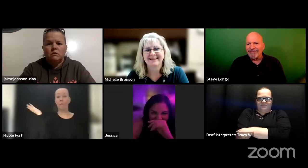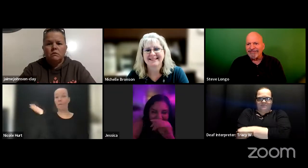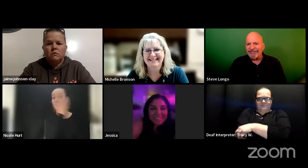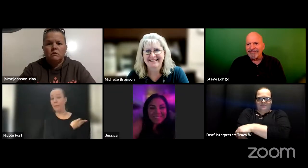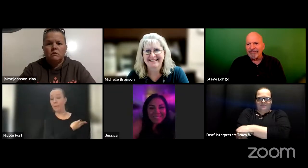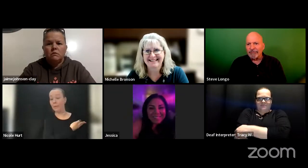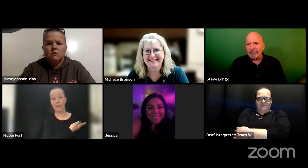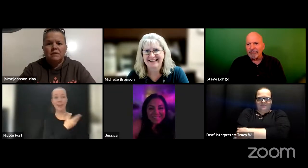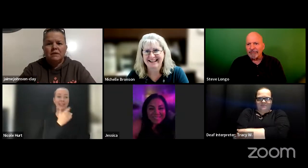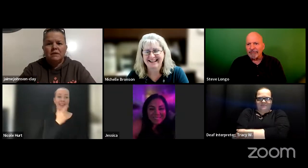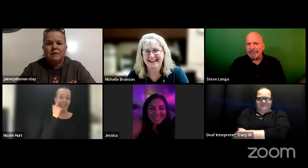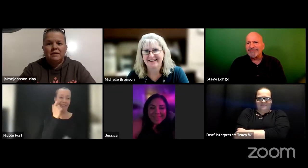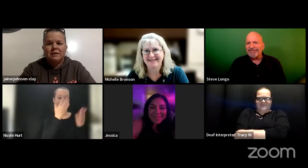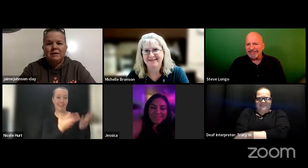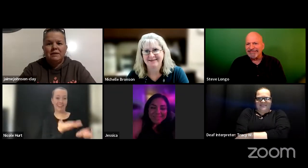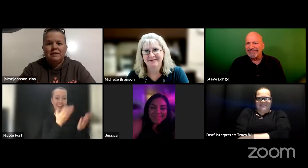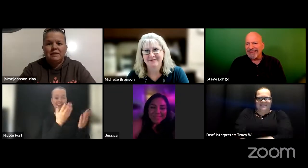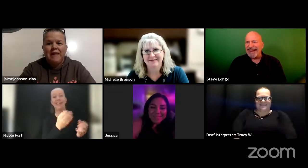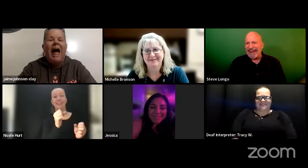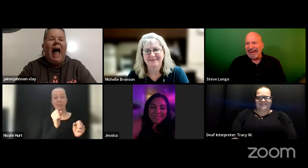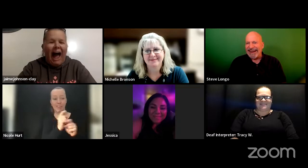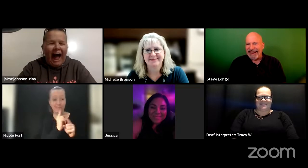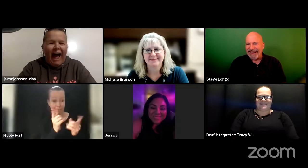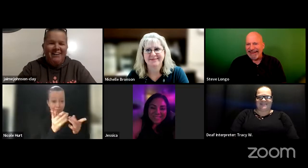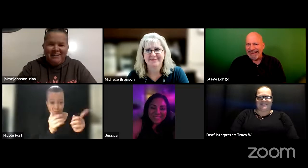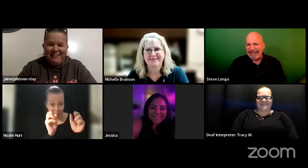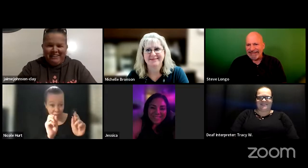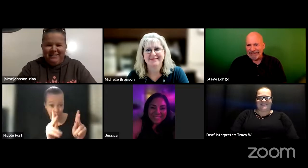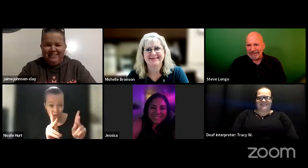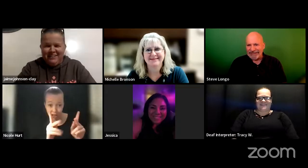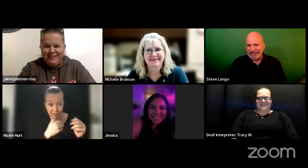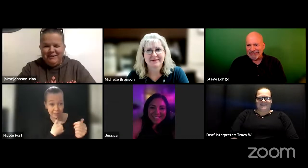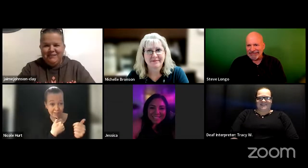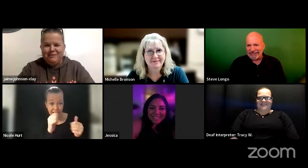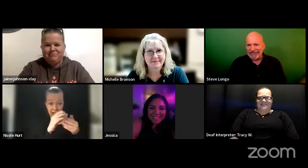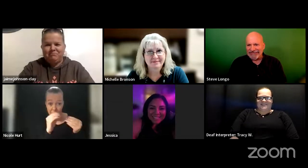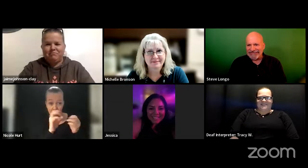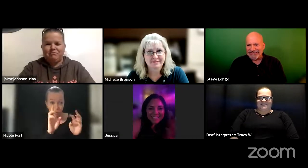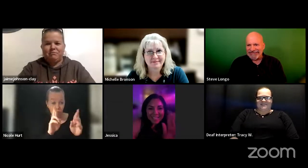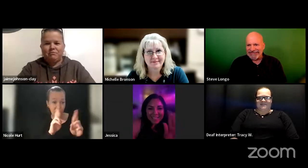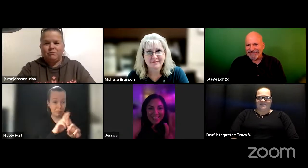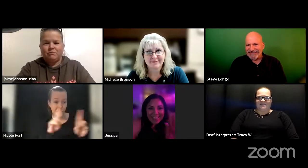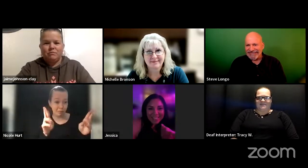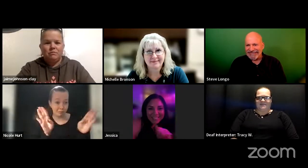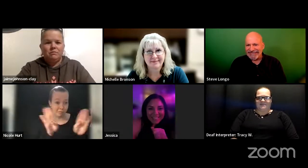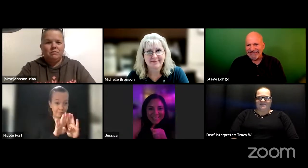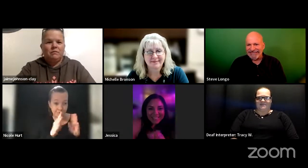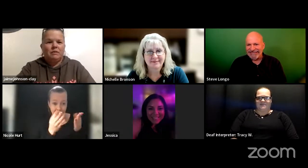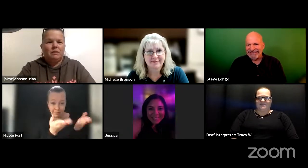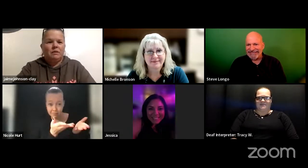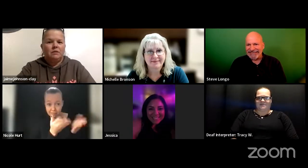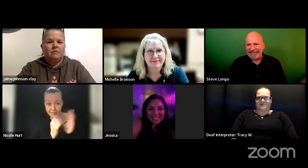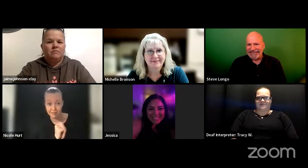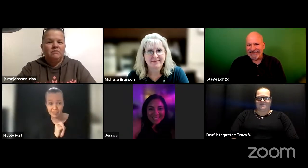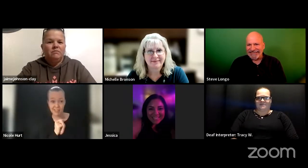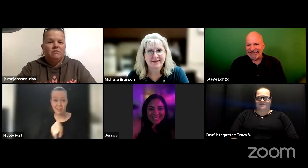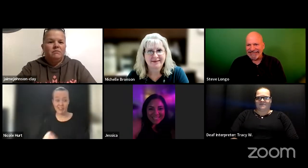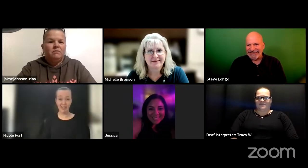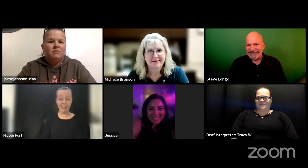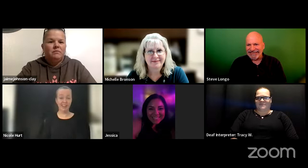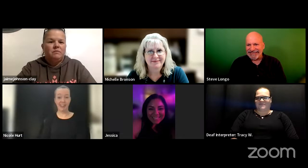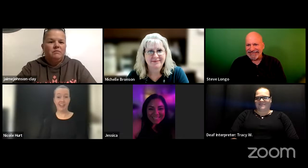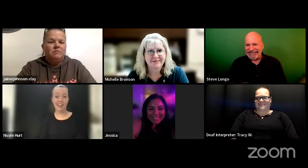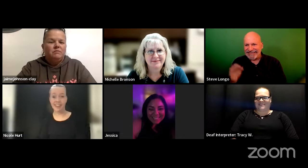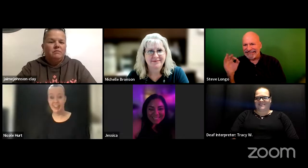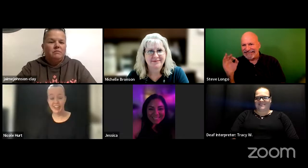I know sometimes we don't see it when you want to say Yeah. something. So if there is anything you would like to add